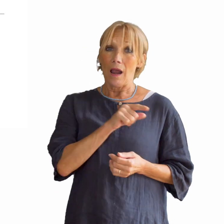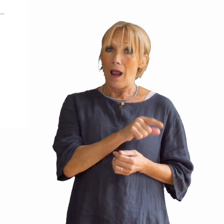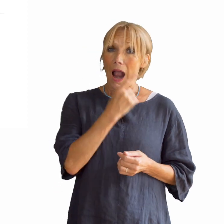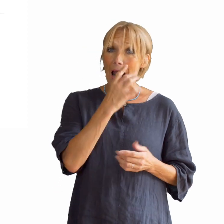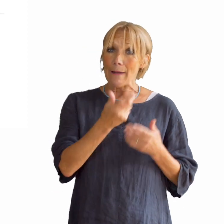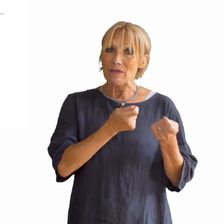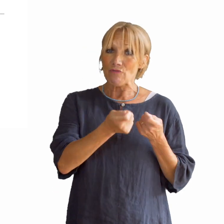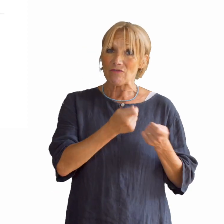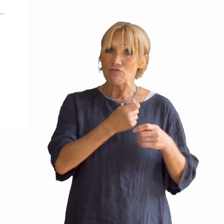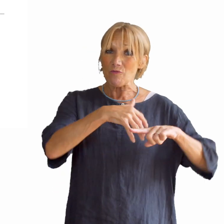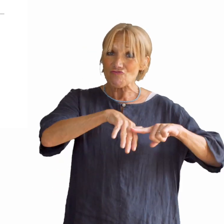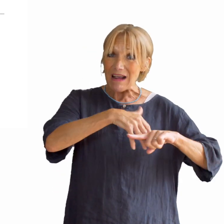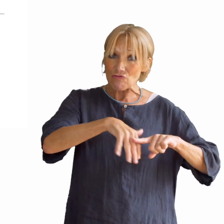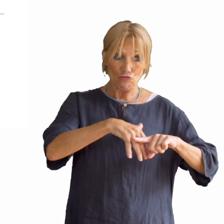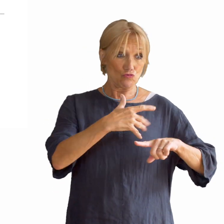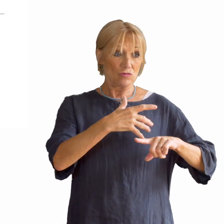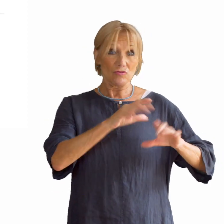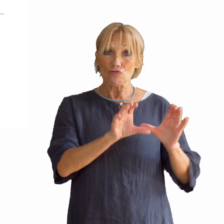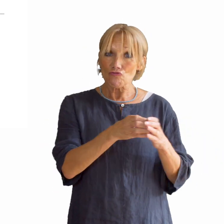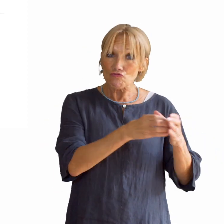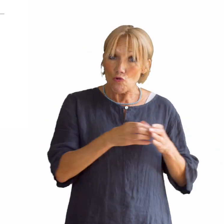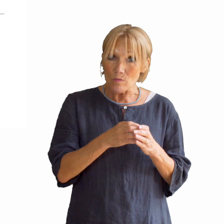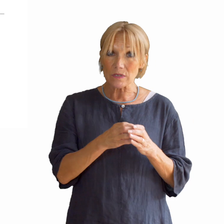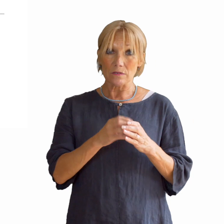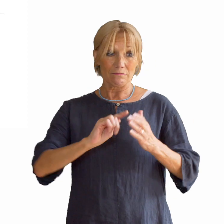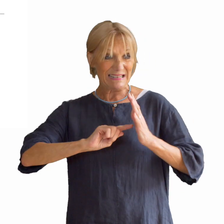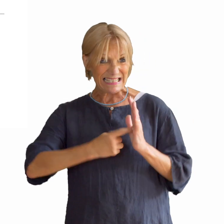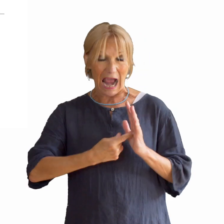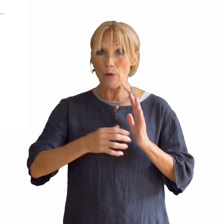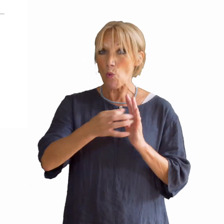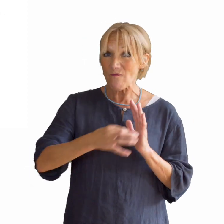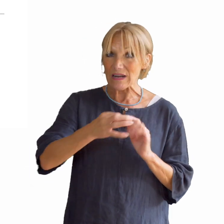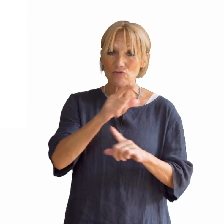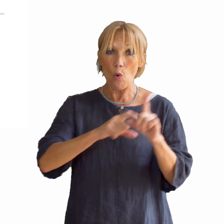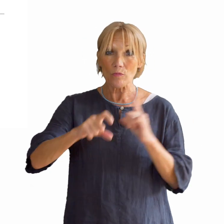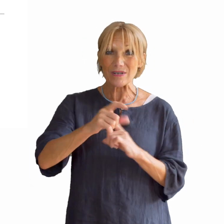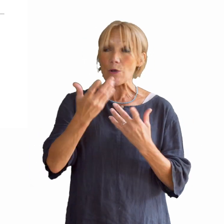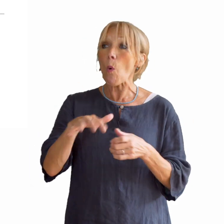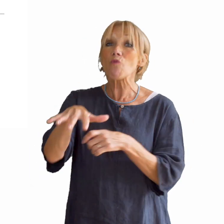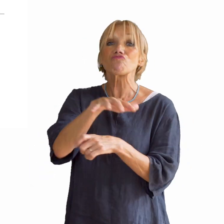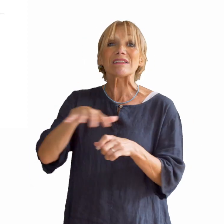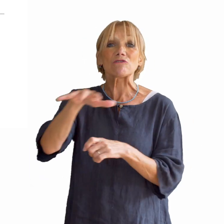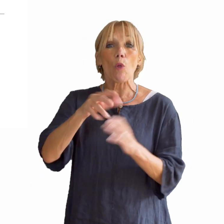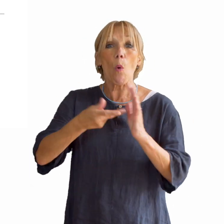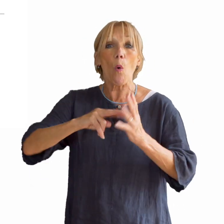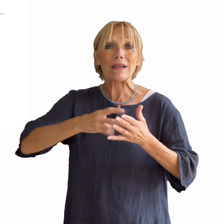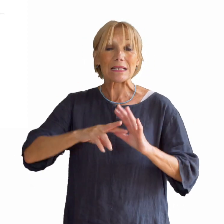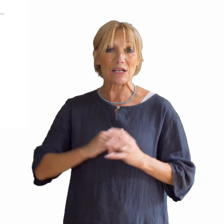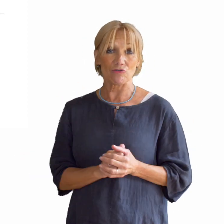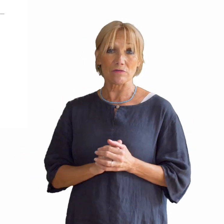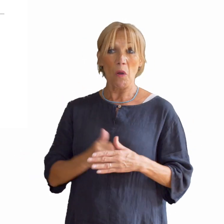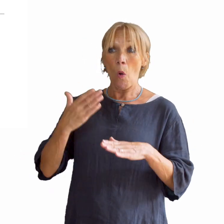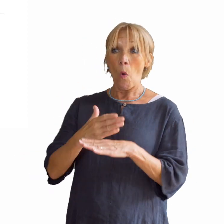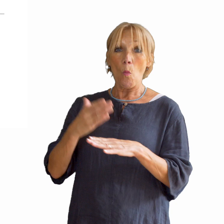major impact. Meeting centres can be run by grassroots groups in one town, village or local community, or by